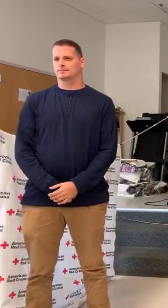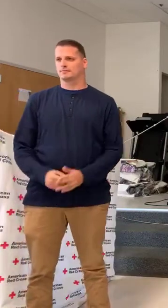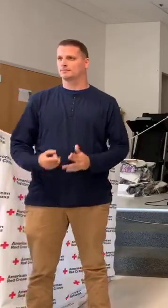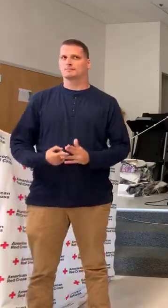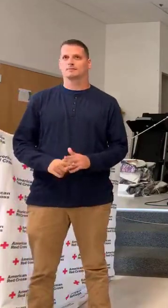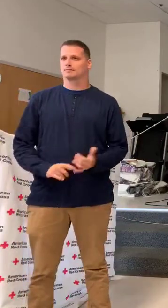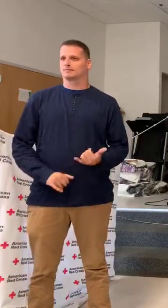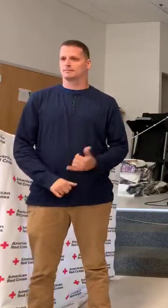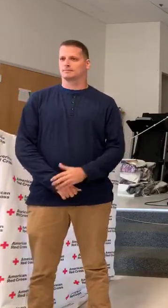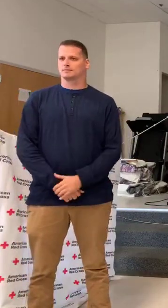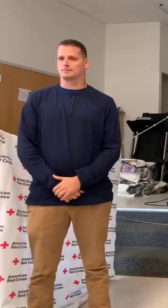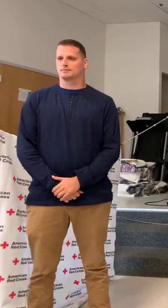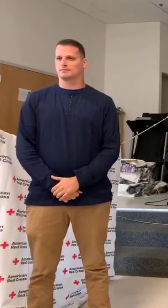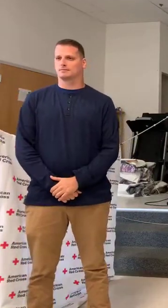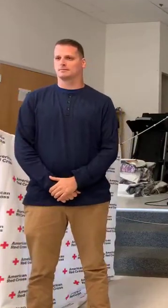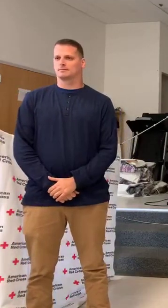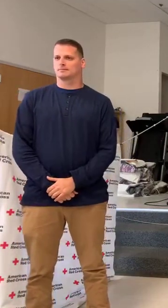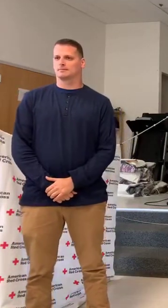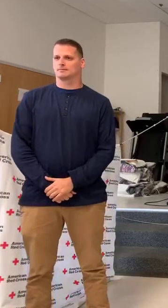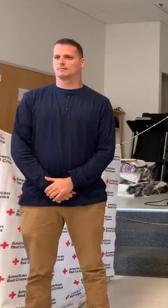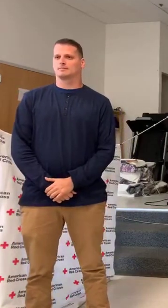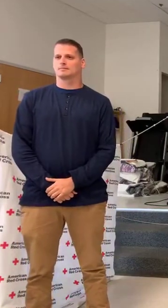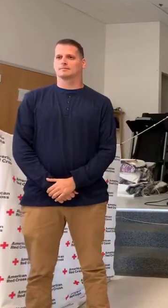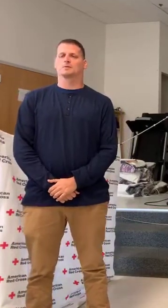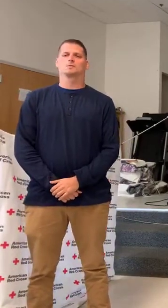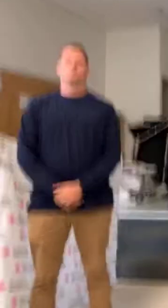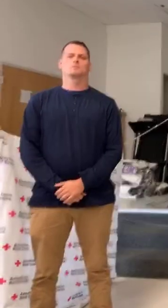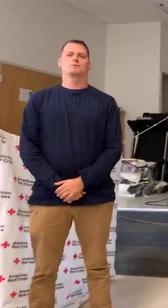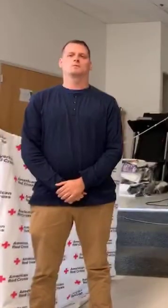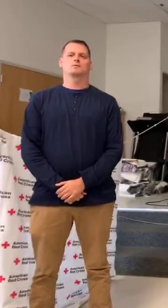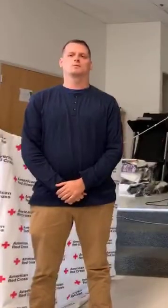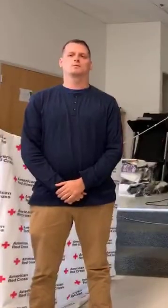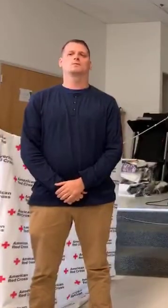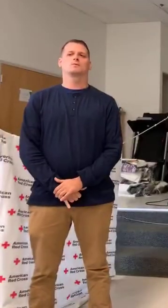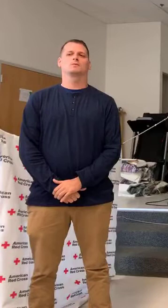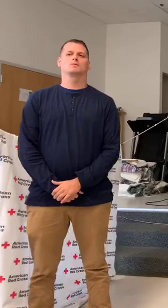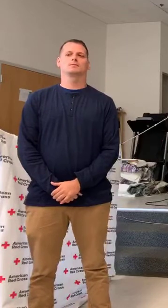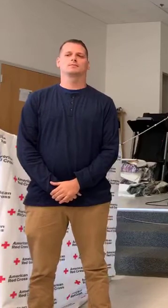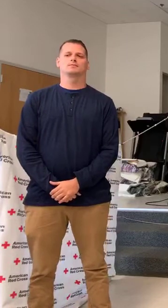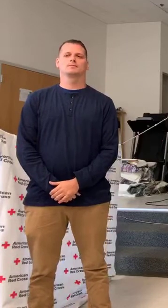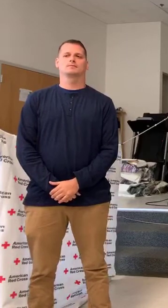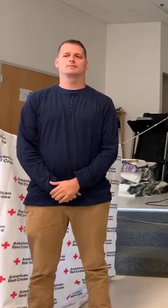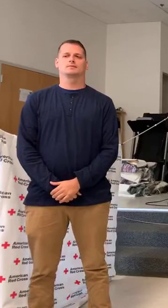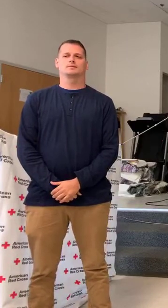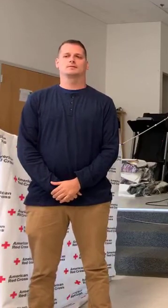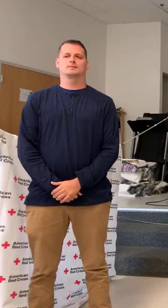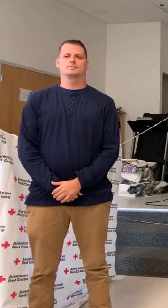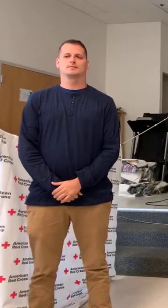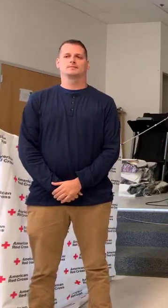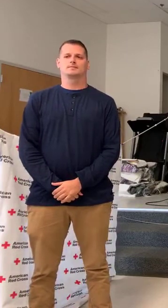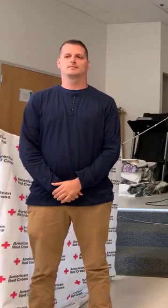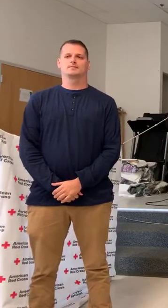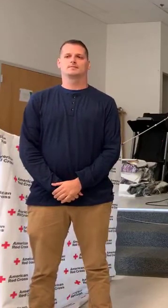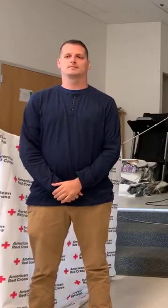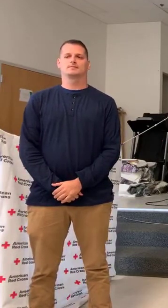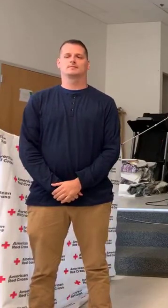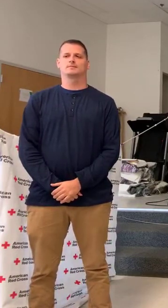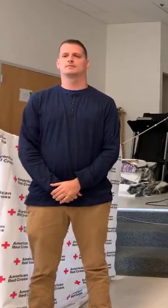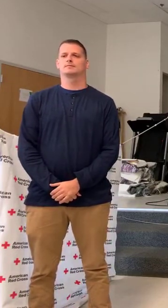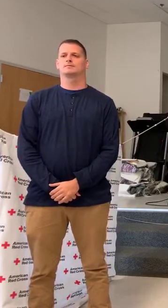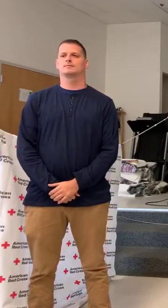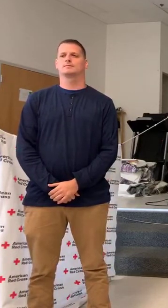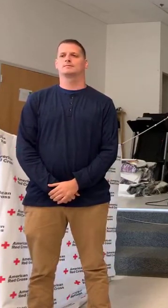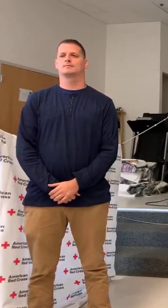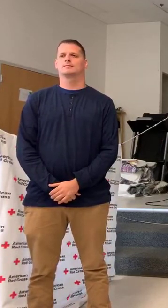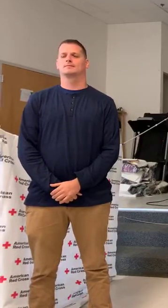you for your patience as we get started here. Again, we're in Talkeetna at the Upper Susitna Senior Center. Here's